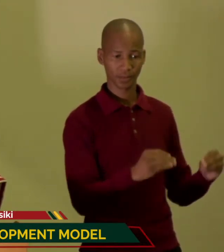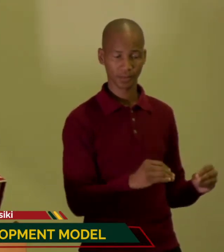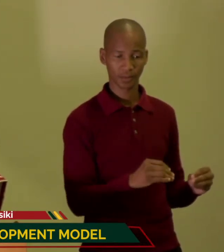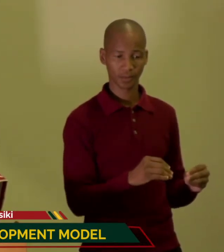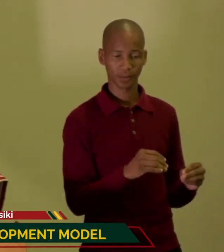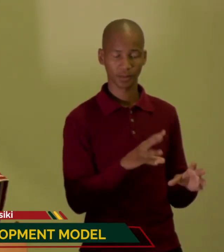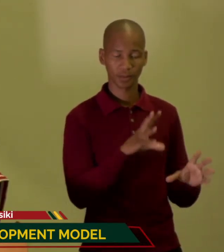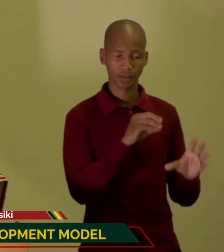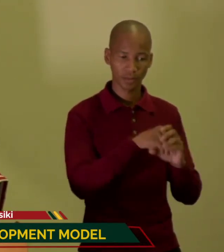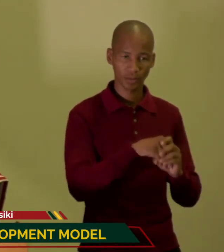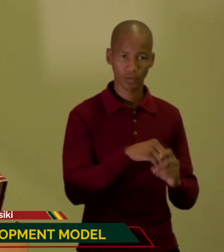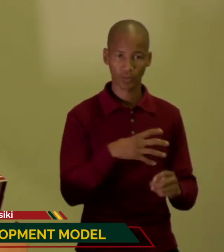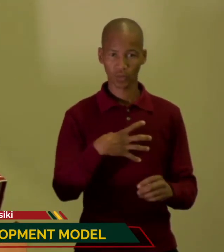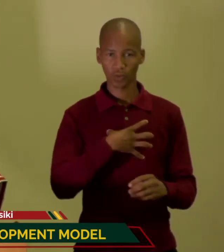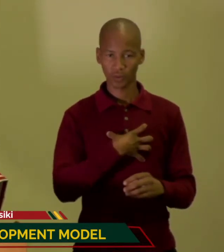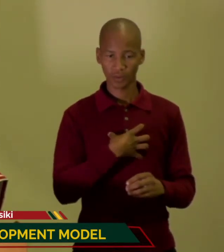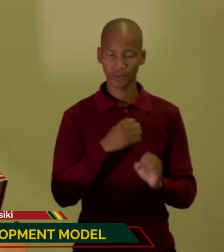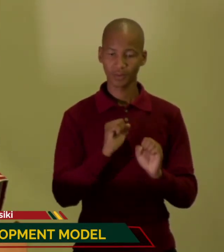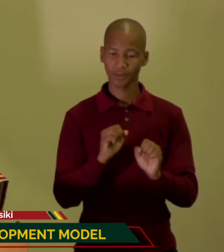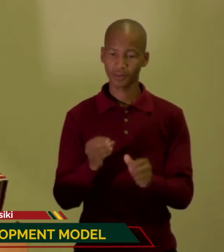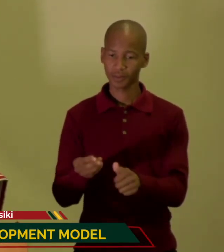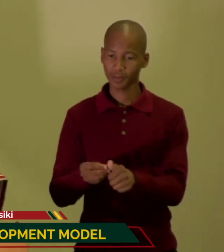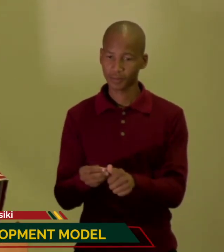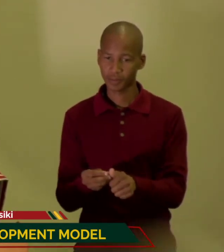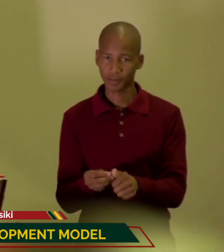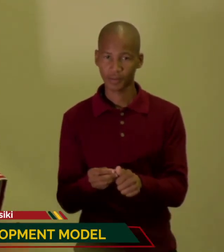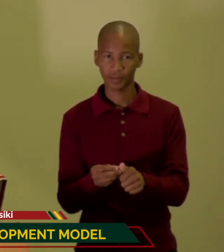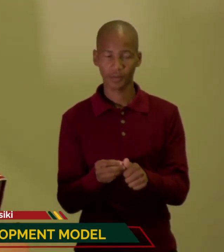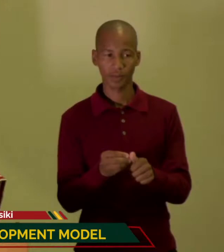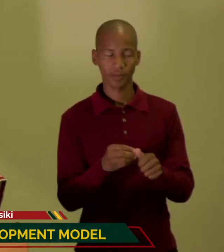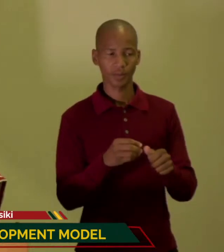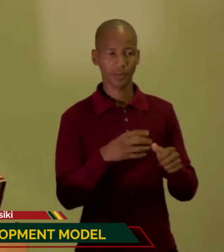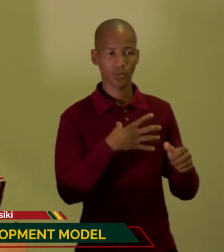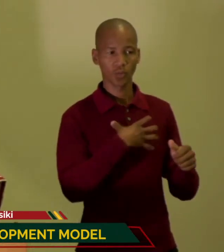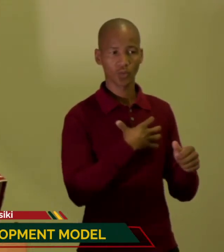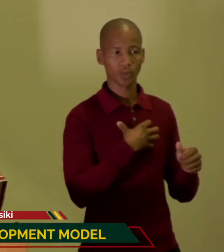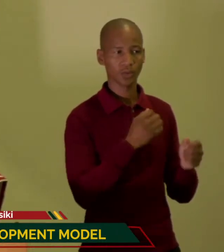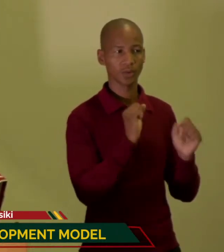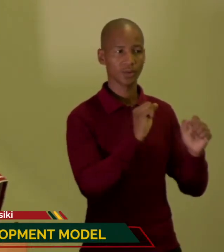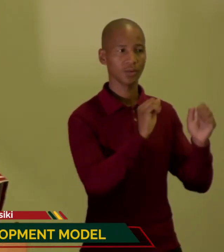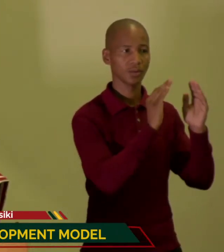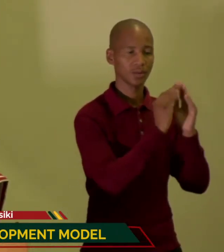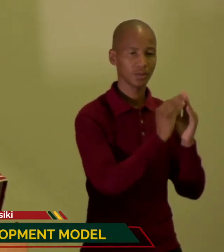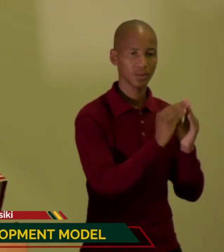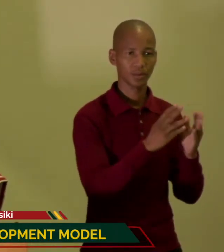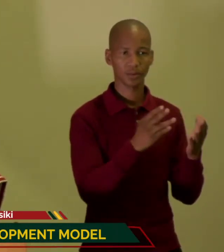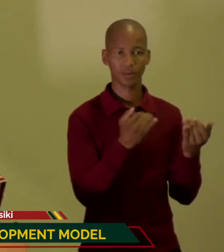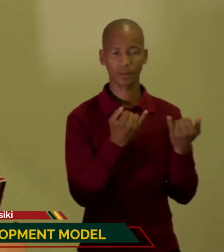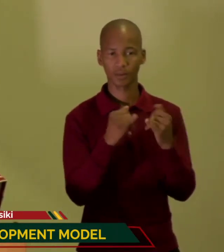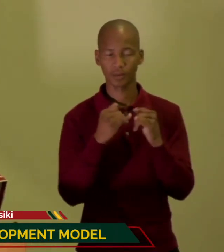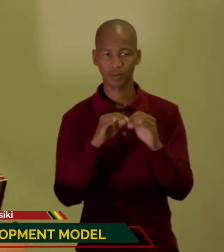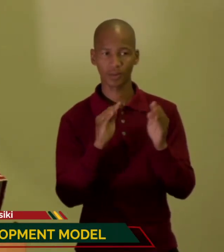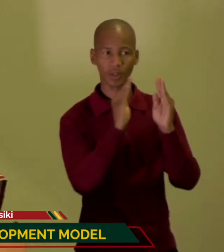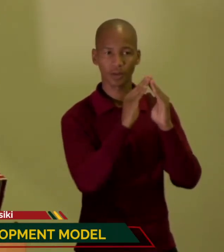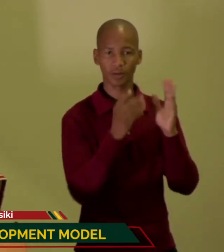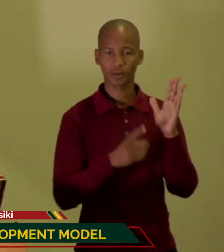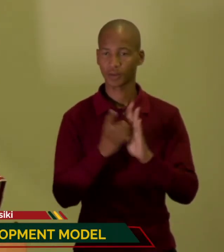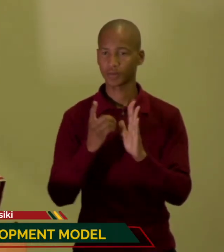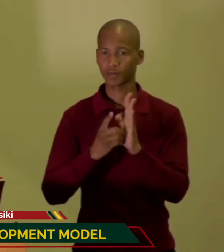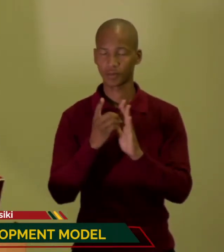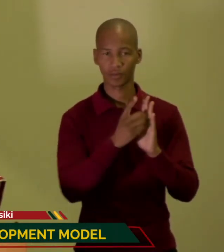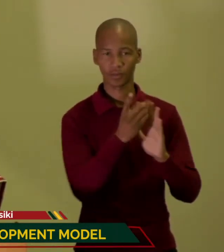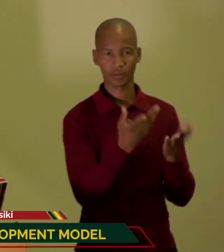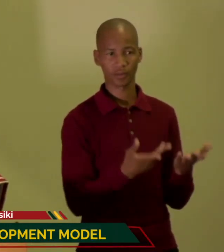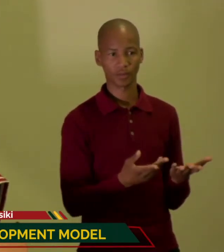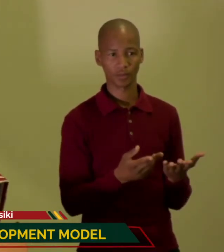including the ownership of land, ownership of properties, houses and housing development,